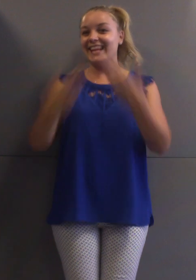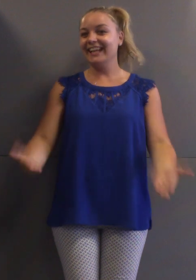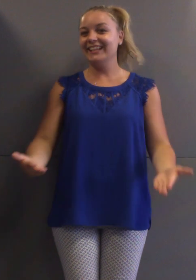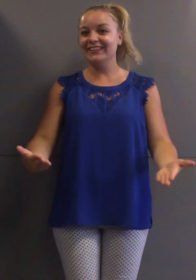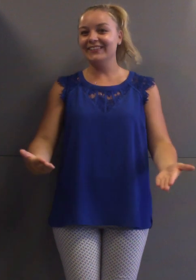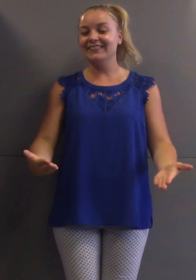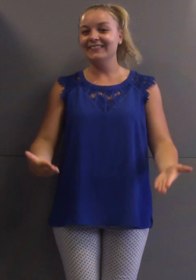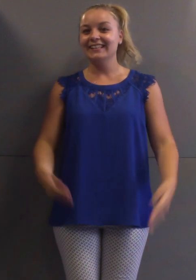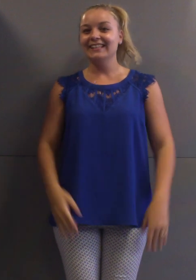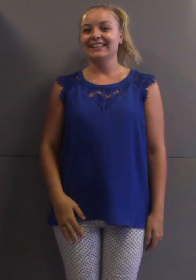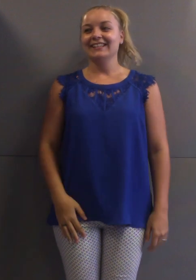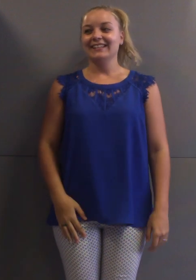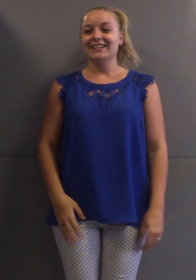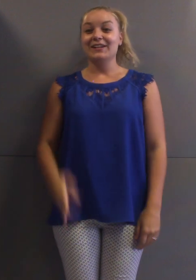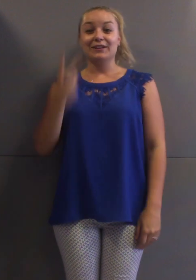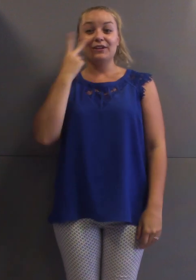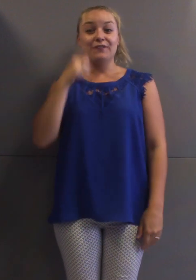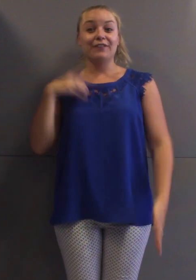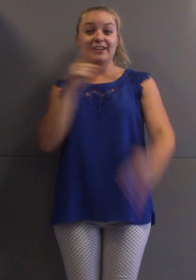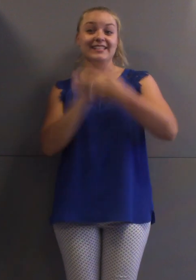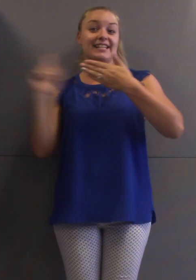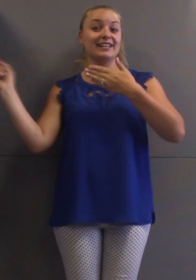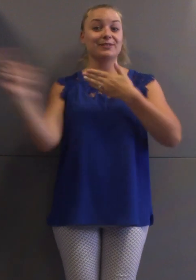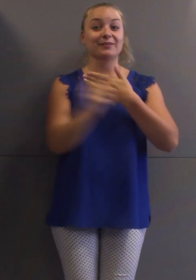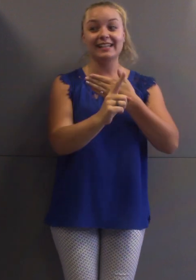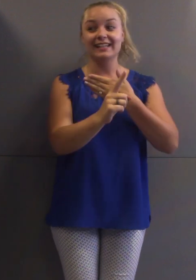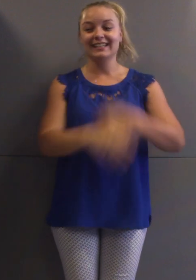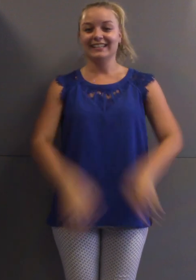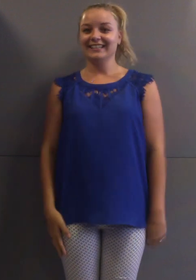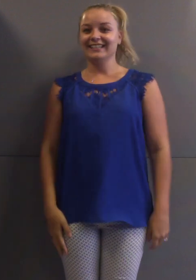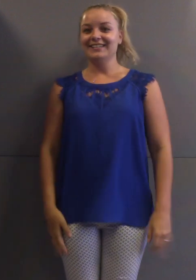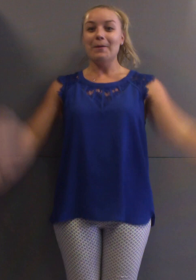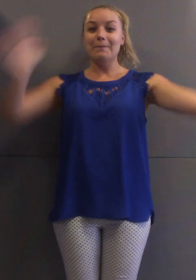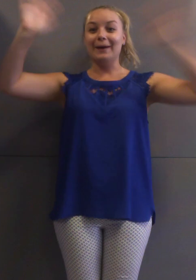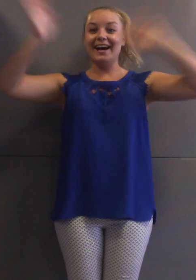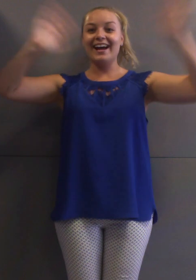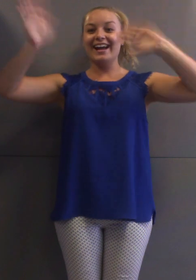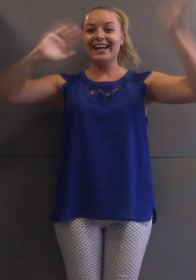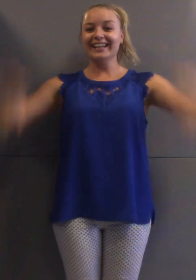Thank you. Look for us next week. Bye.